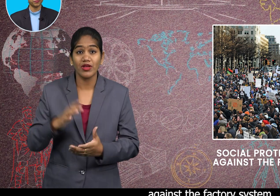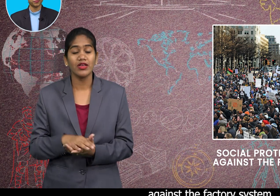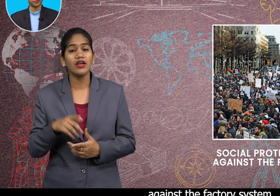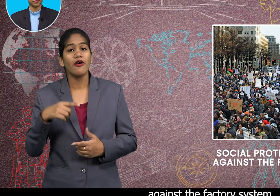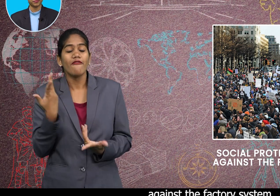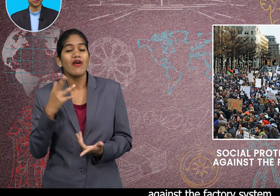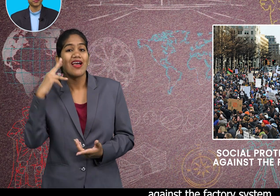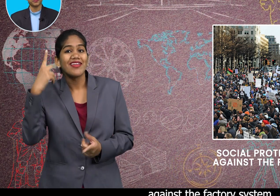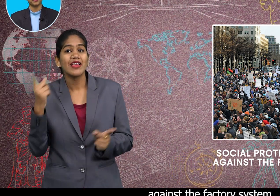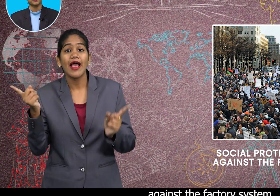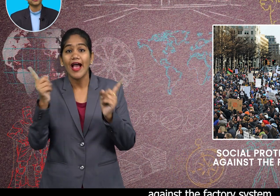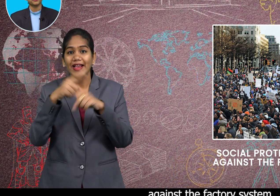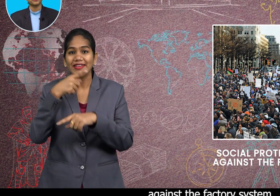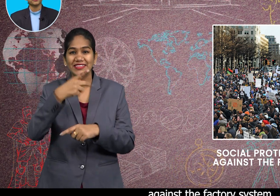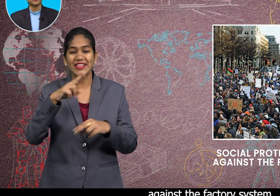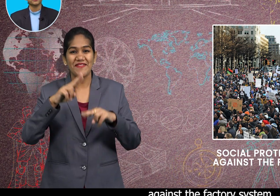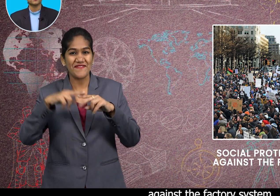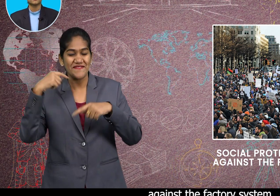system.